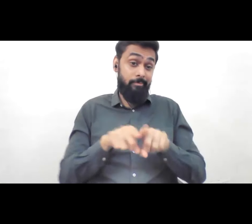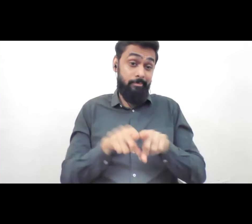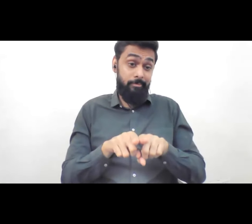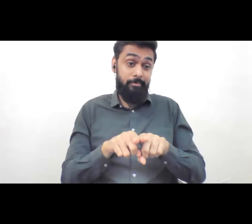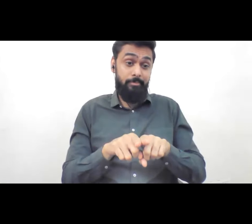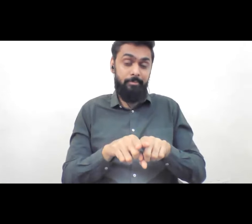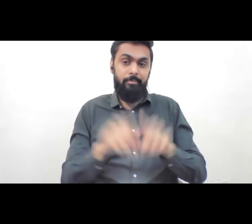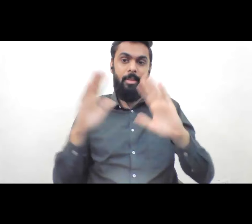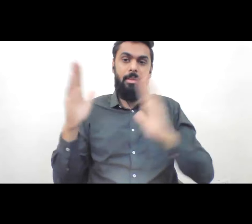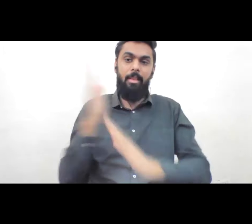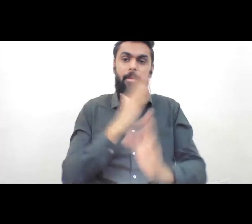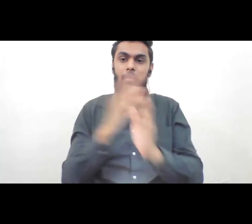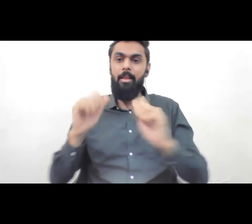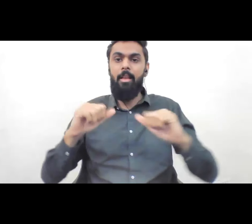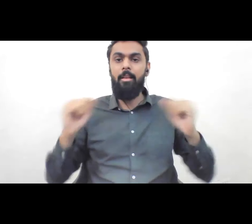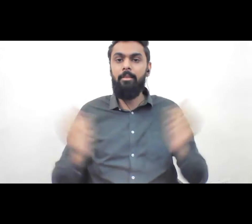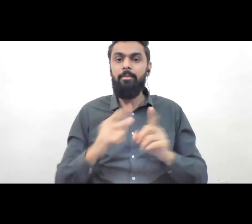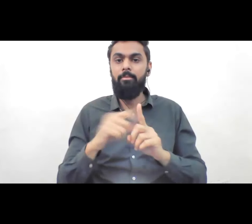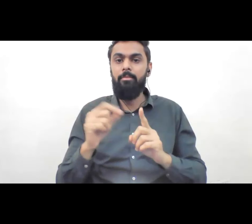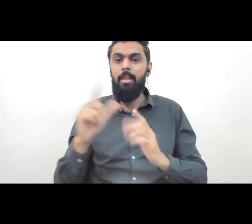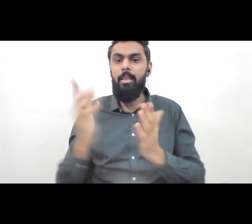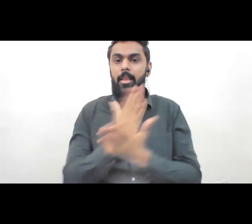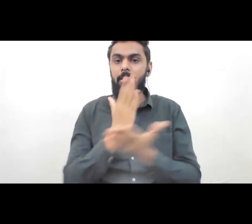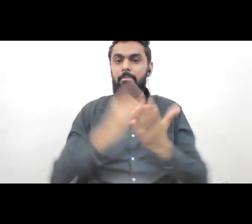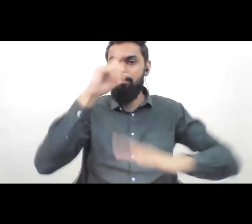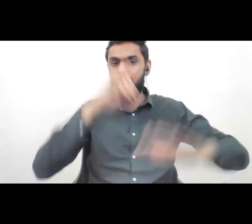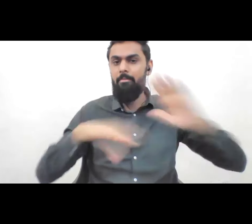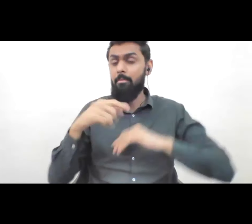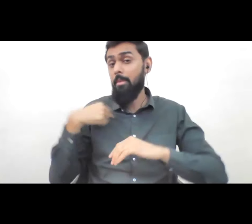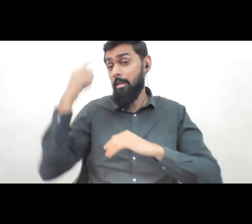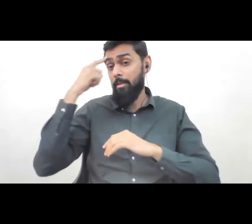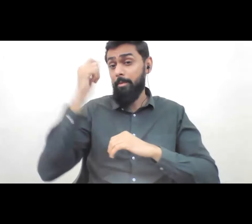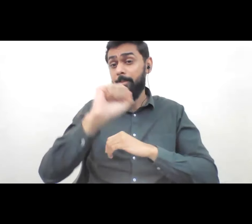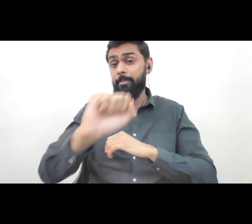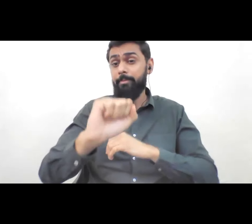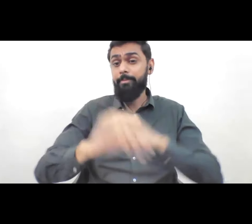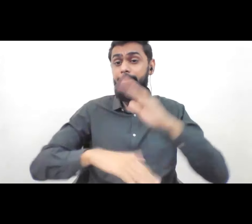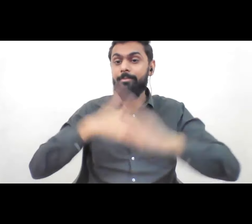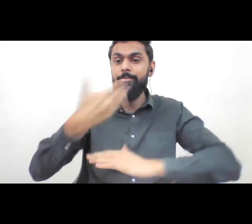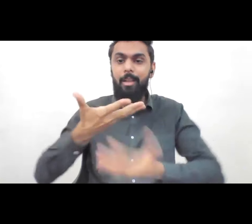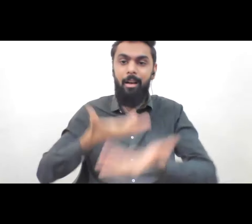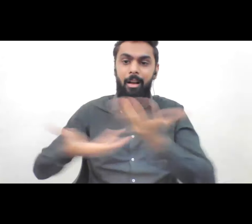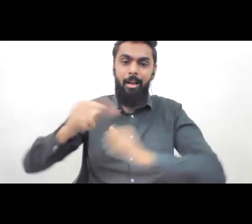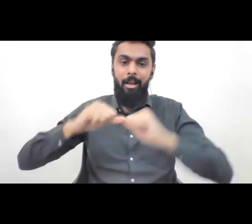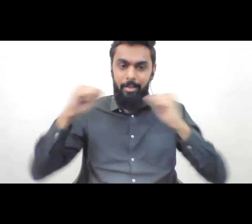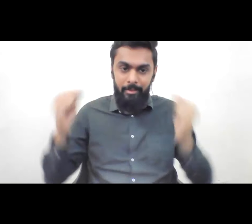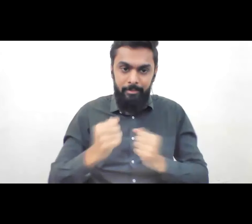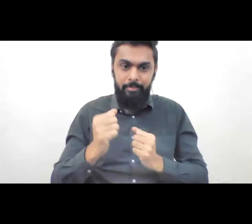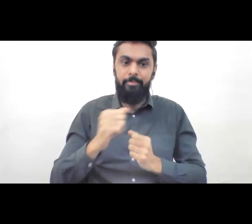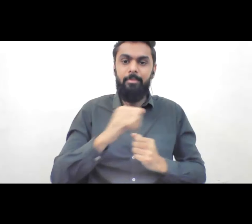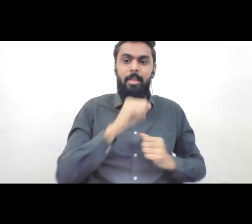the climate action lesson plan. And I think one of your post-discussion activities also said for primary learners, you could